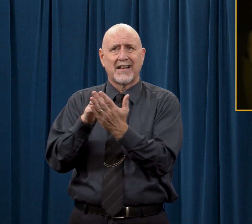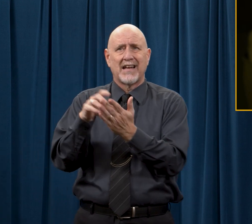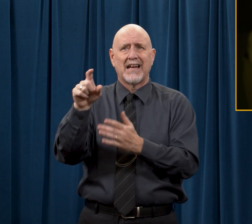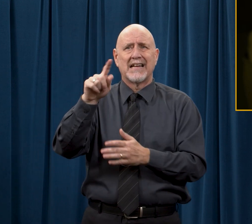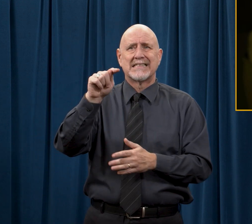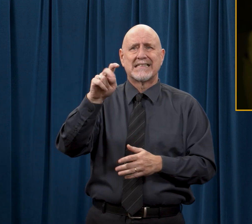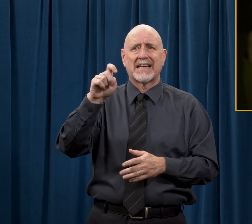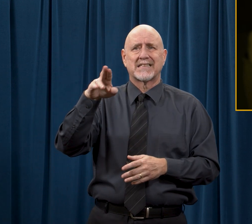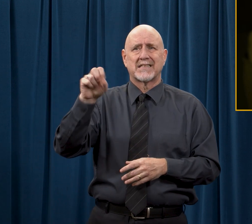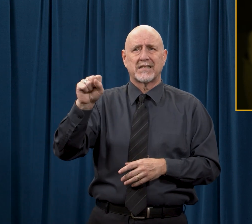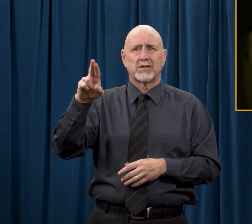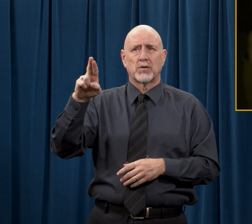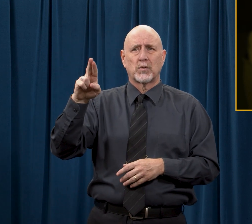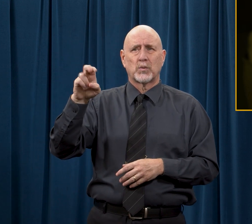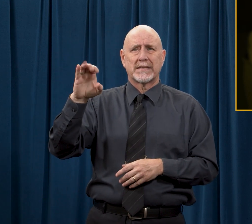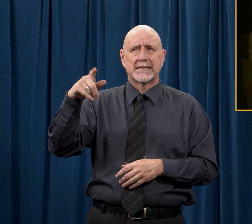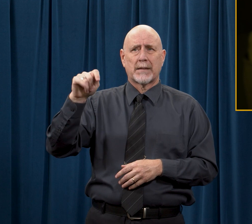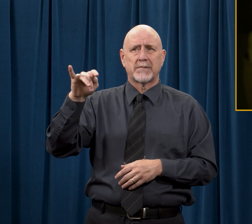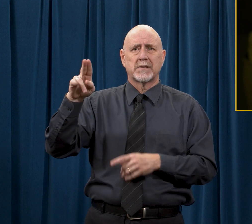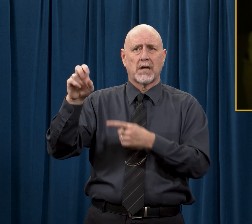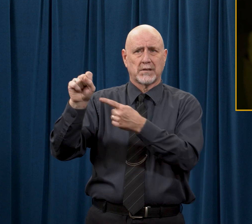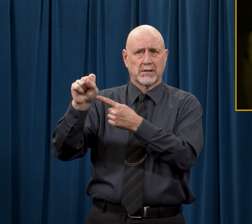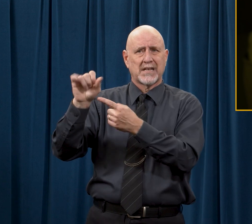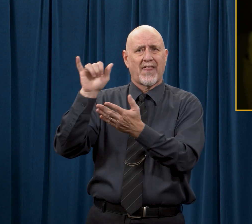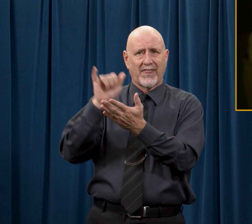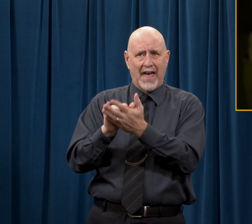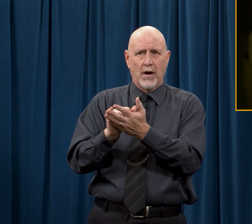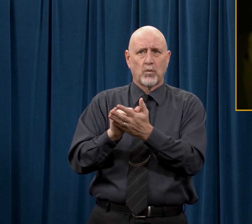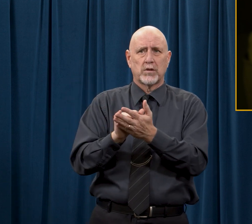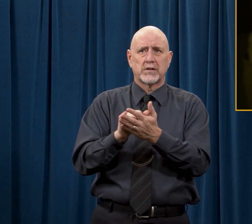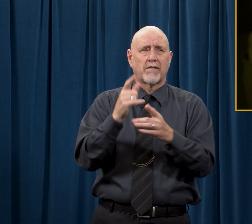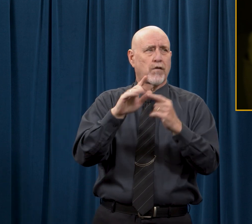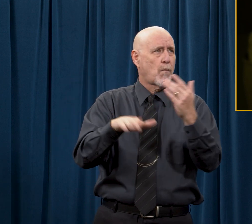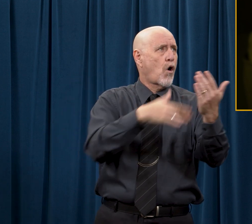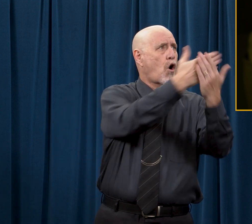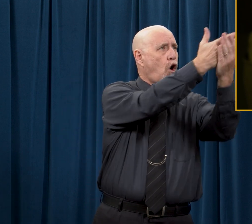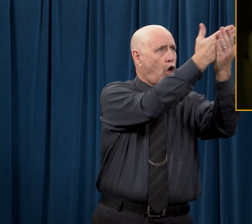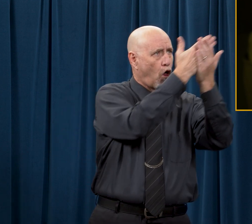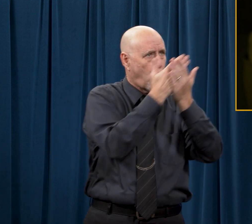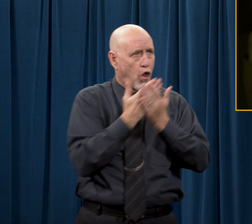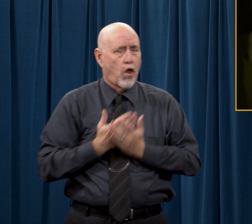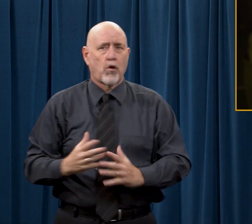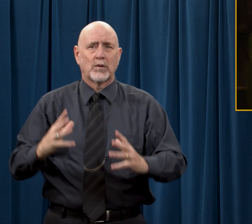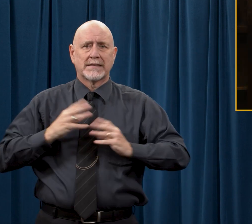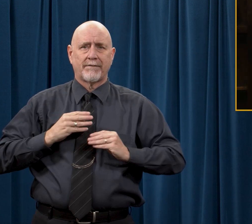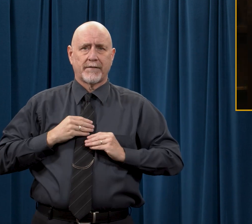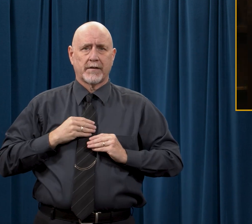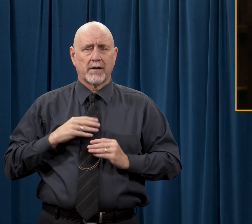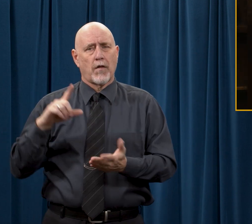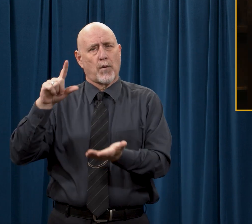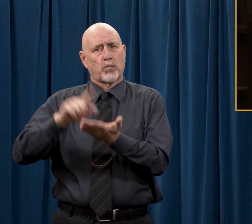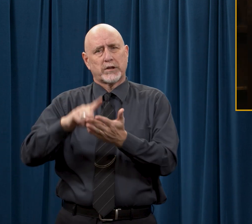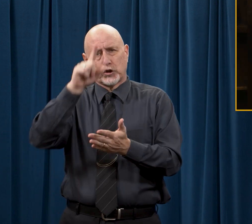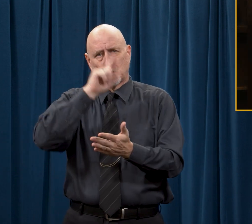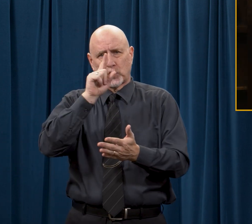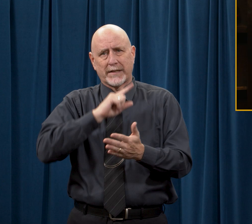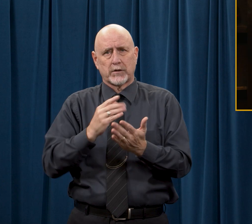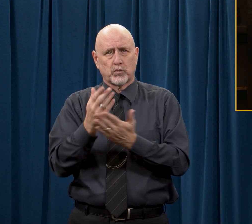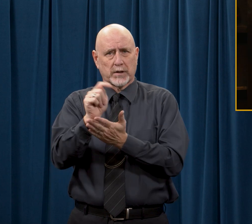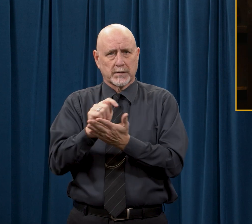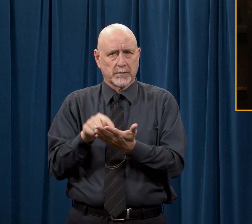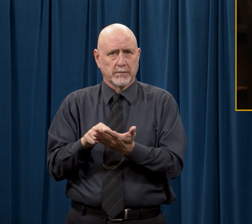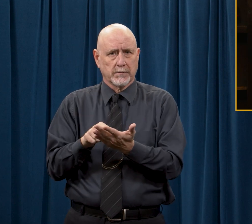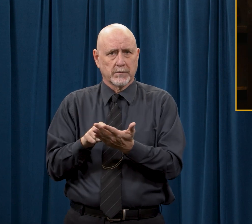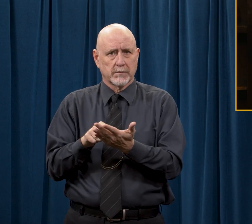phrase "Textus Receptus," because this was the text received by all. So this was the printed